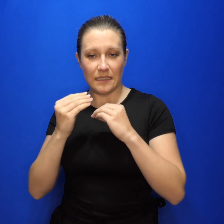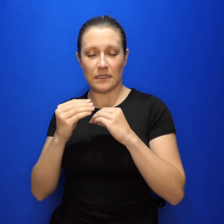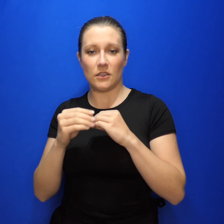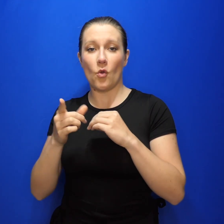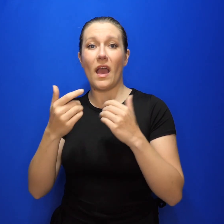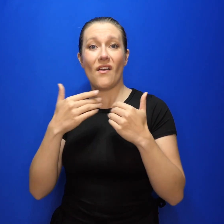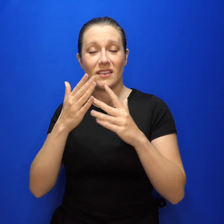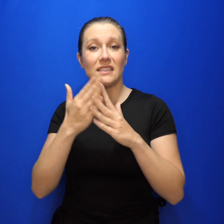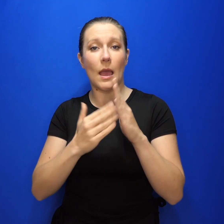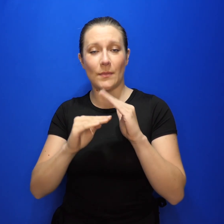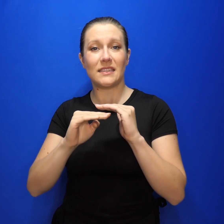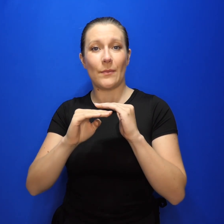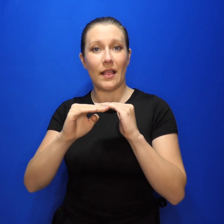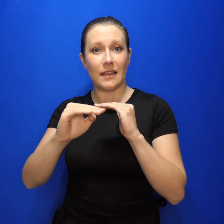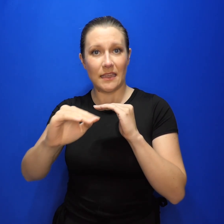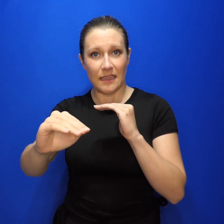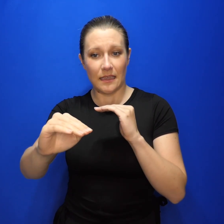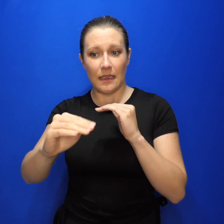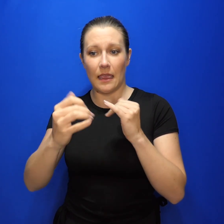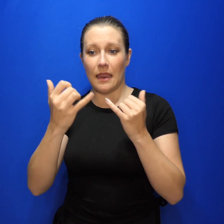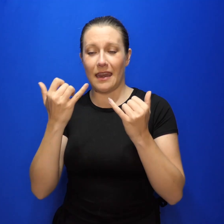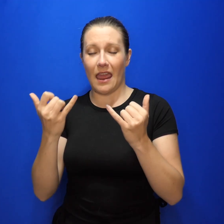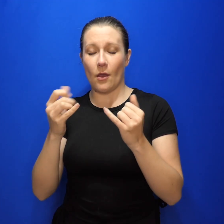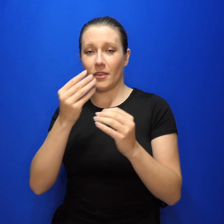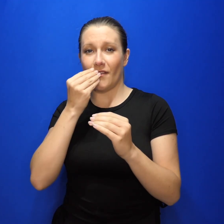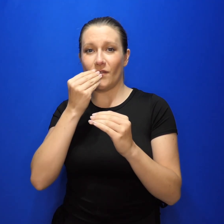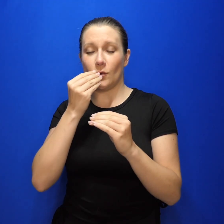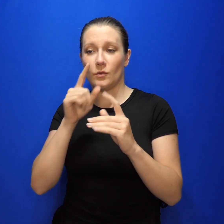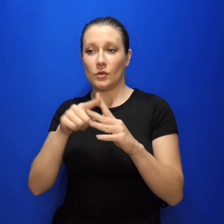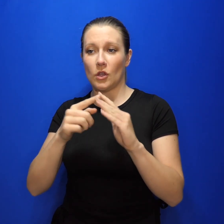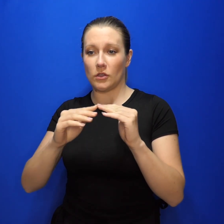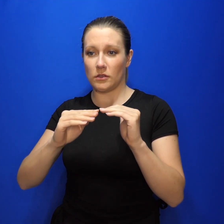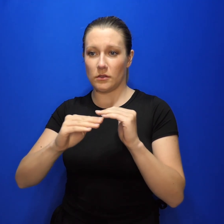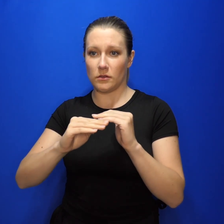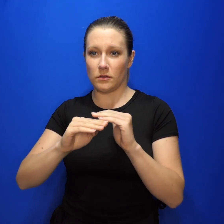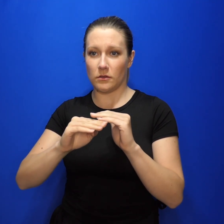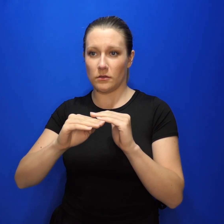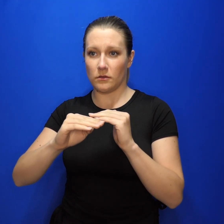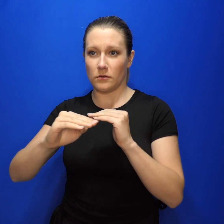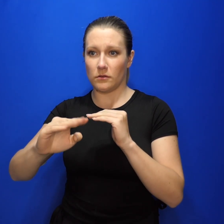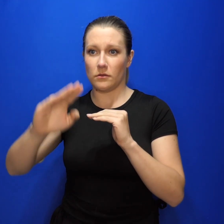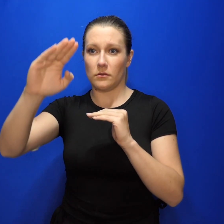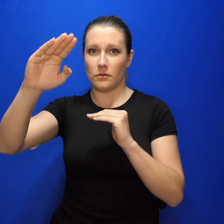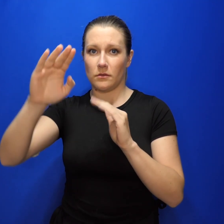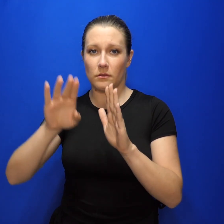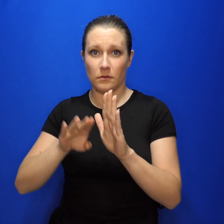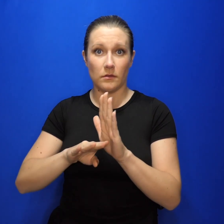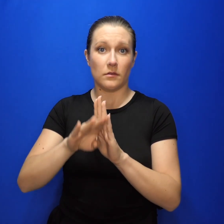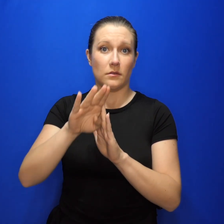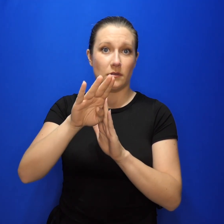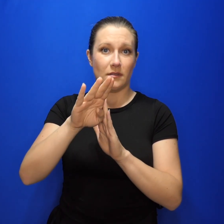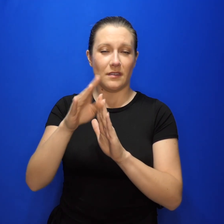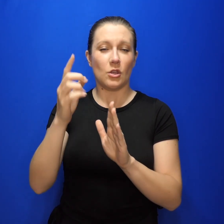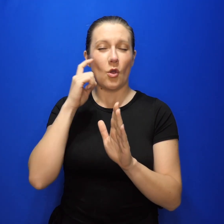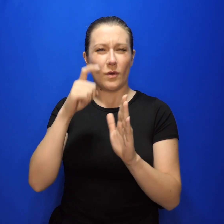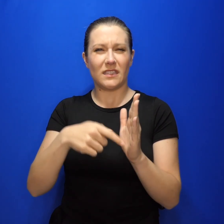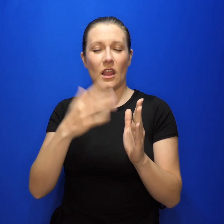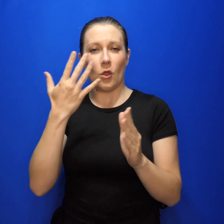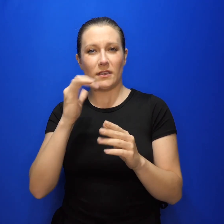some stability. And then all of a sudden the food starts to push your blood sugar up. There's sort of a bell curve that happens there going up.